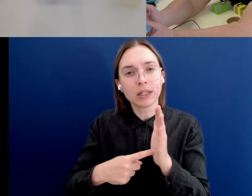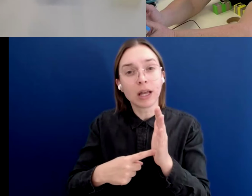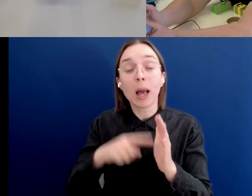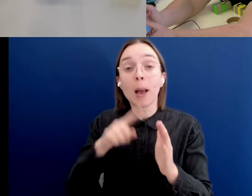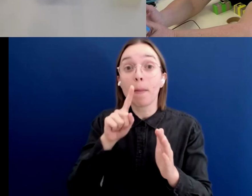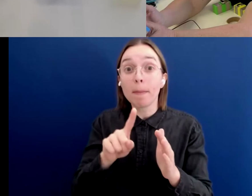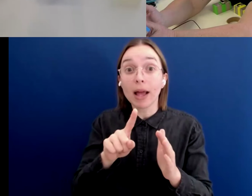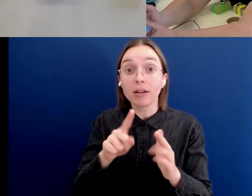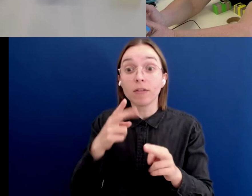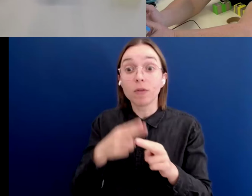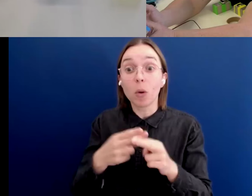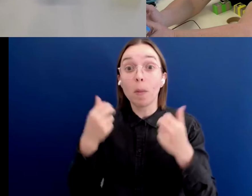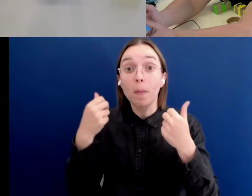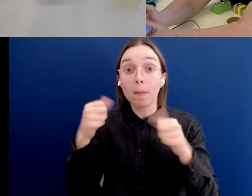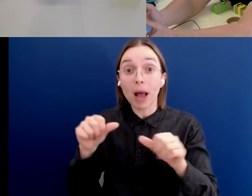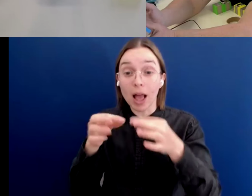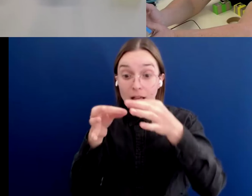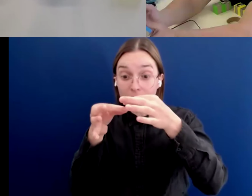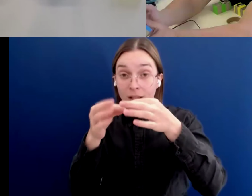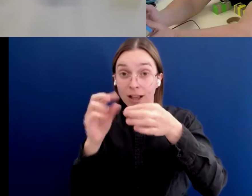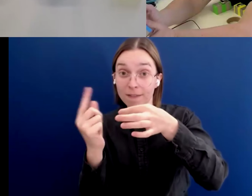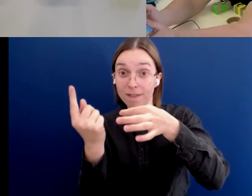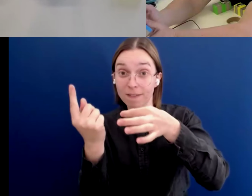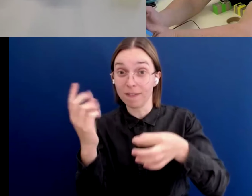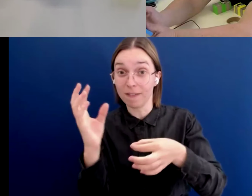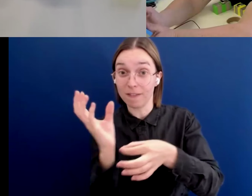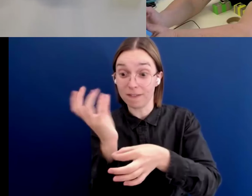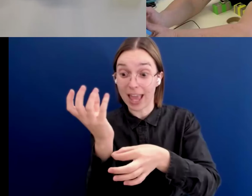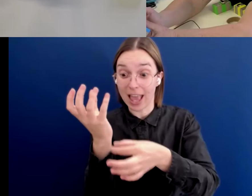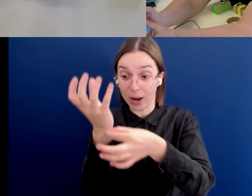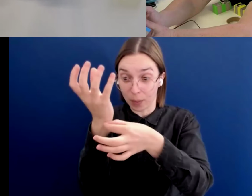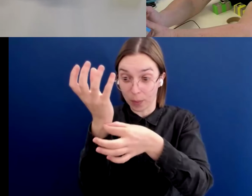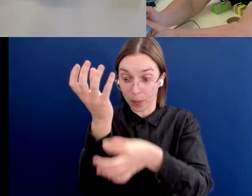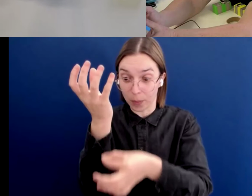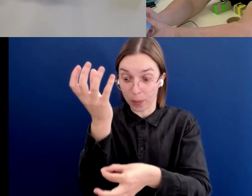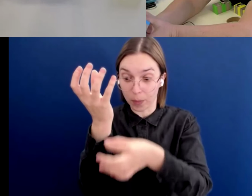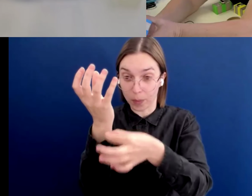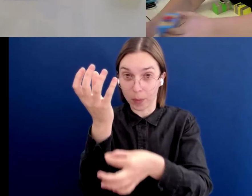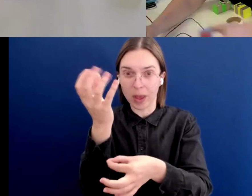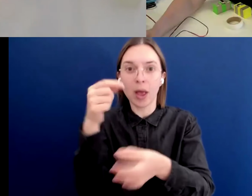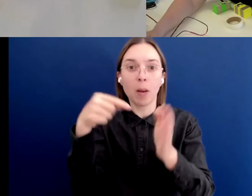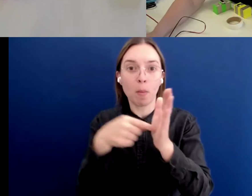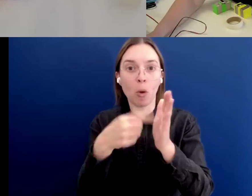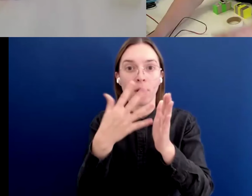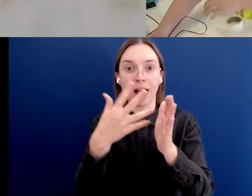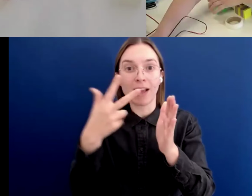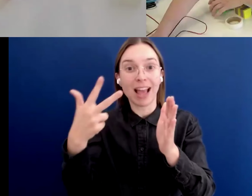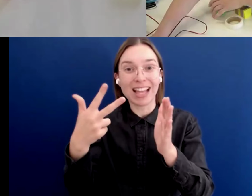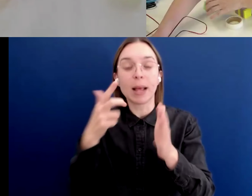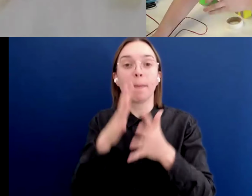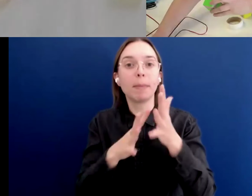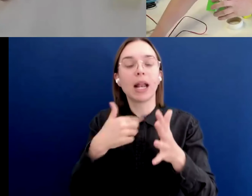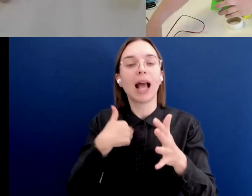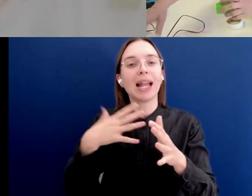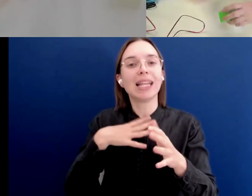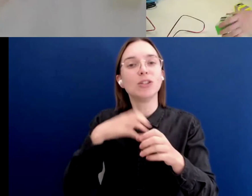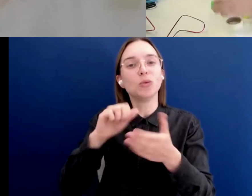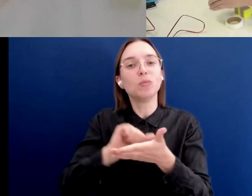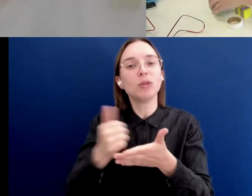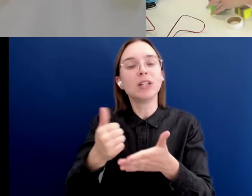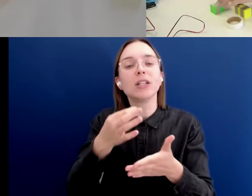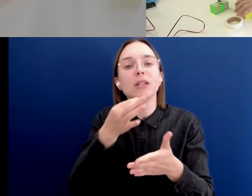hole. So all I do is print holes at lots of different sizes and eventually I find one that fits. All right,